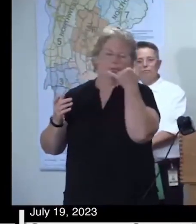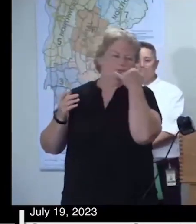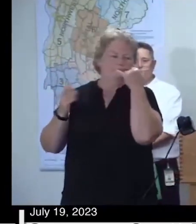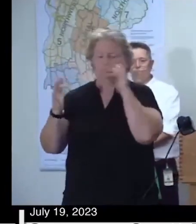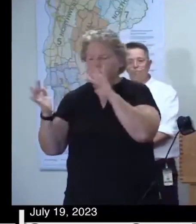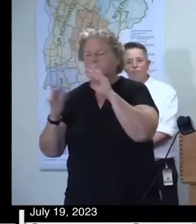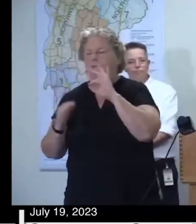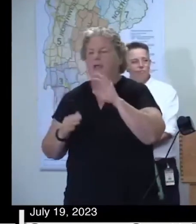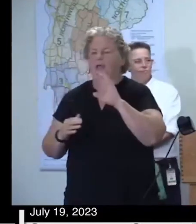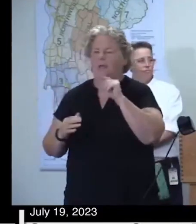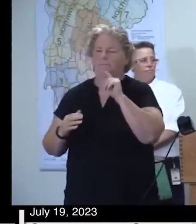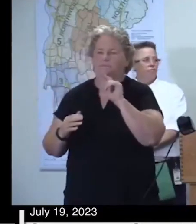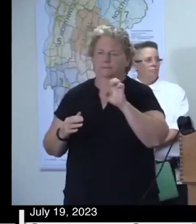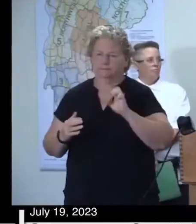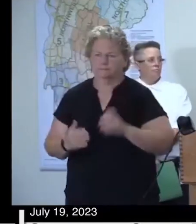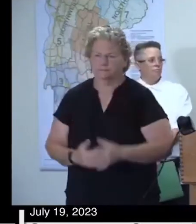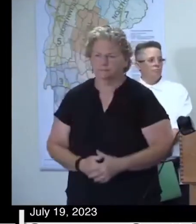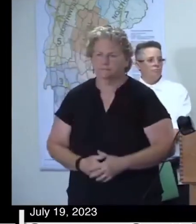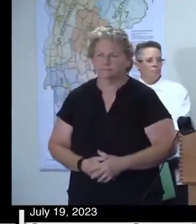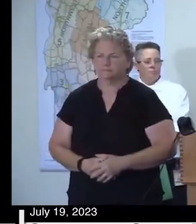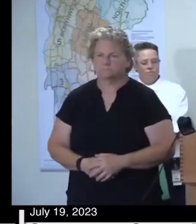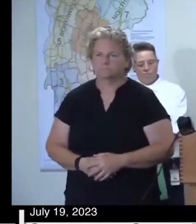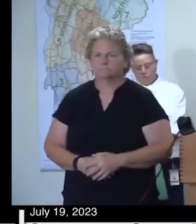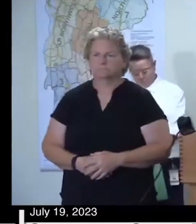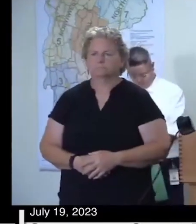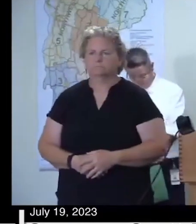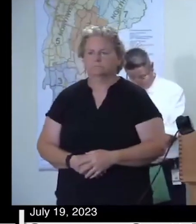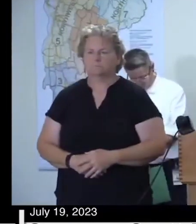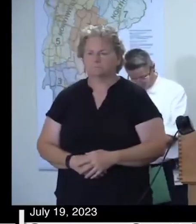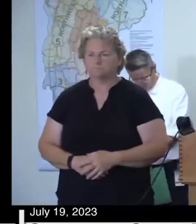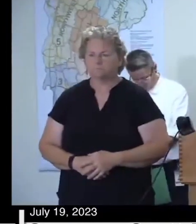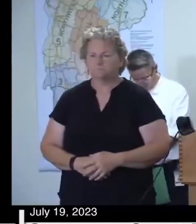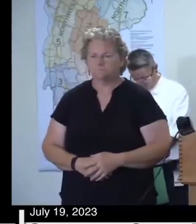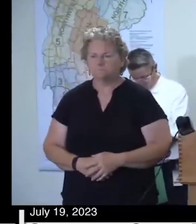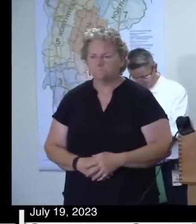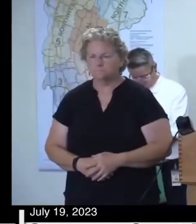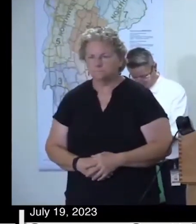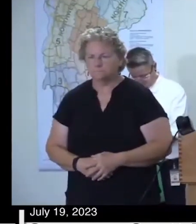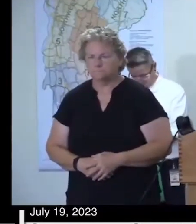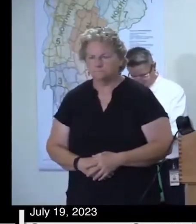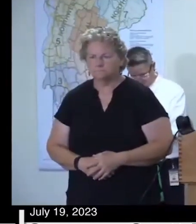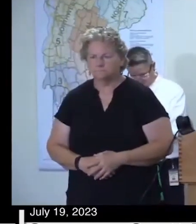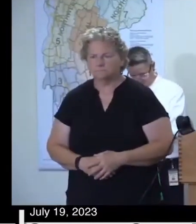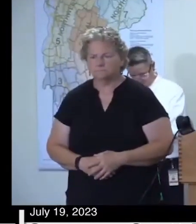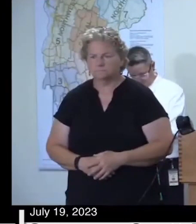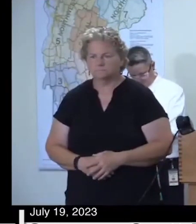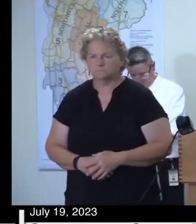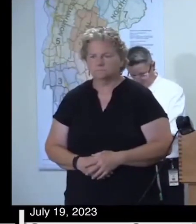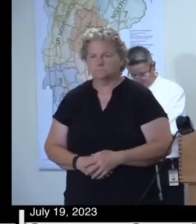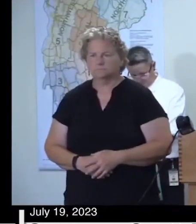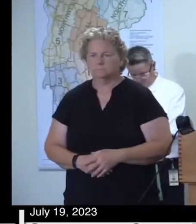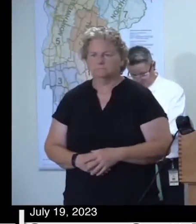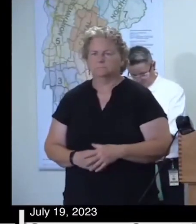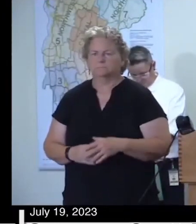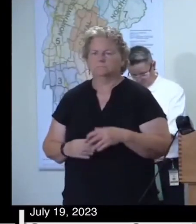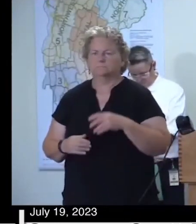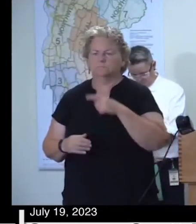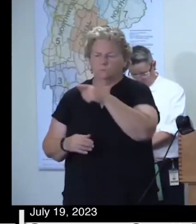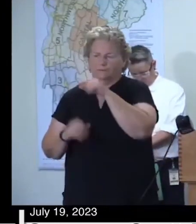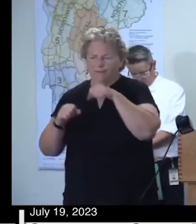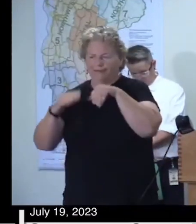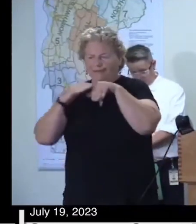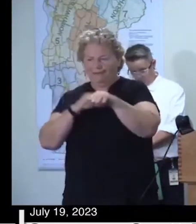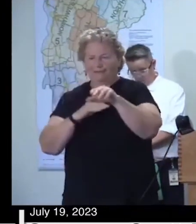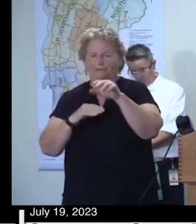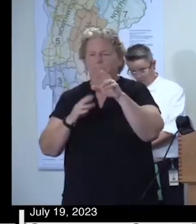with one of our applicant specialists and they can help them with that process as well. And we'll announce those locations as we work with the state to stand those